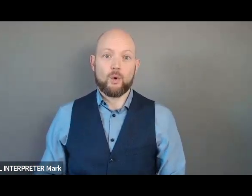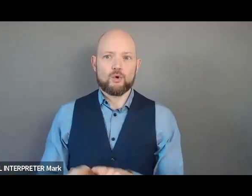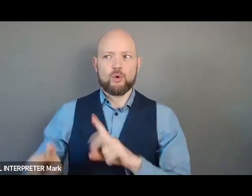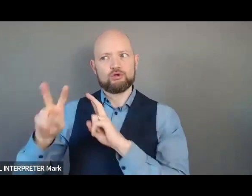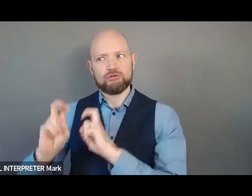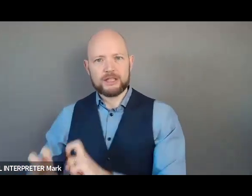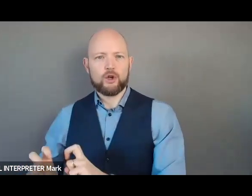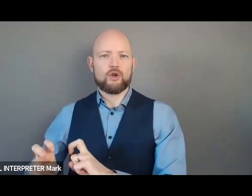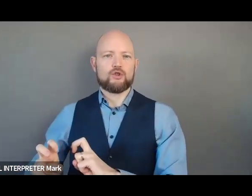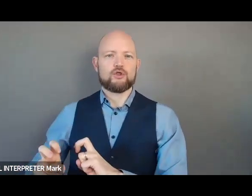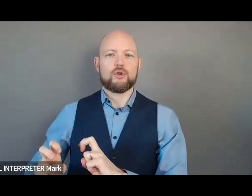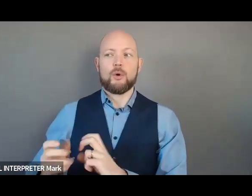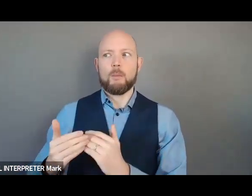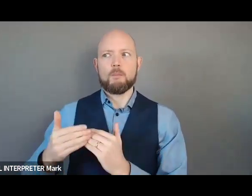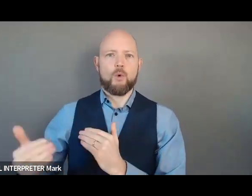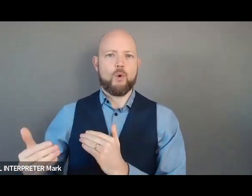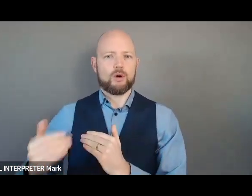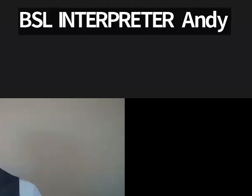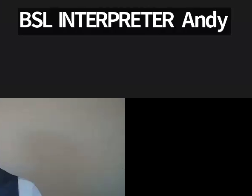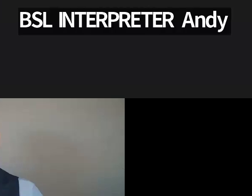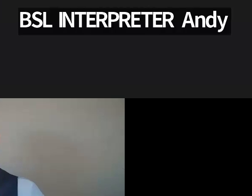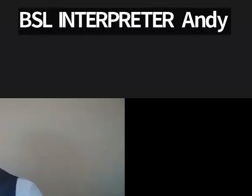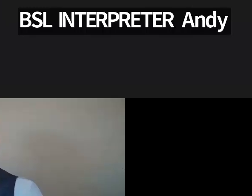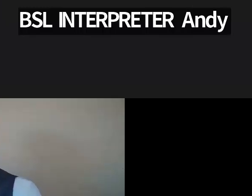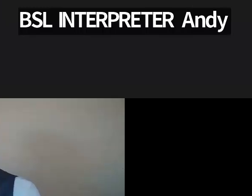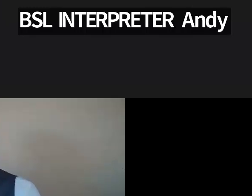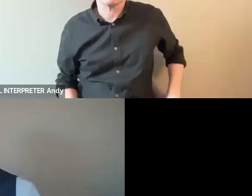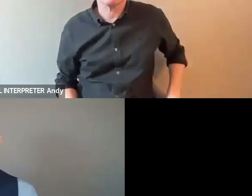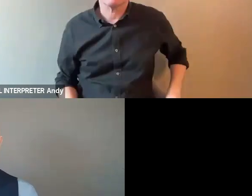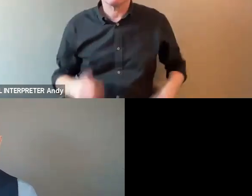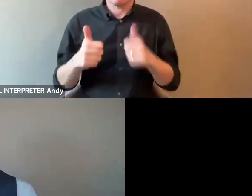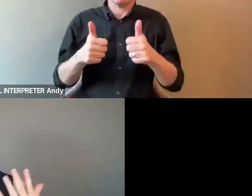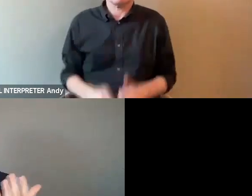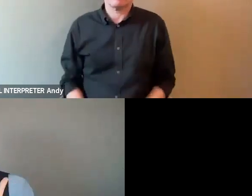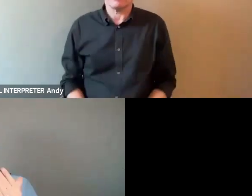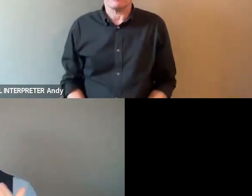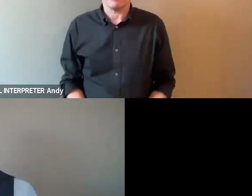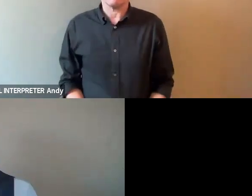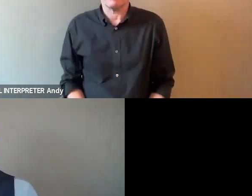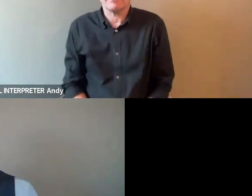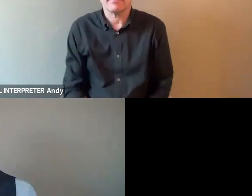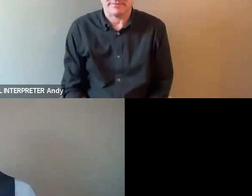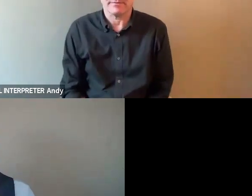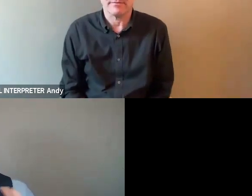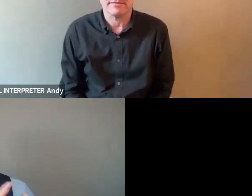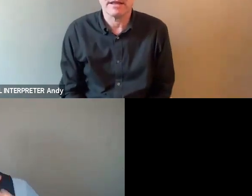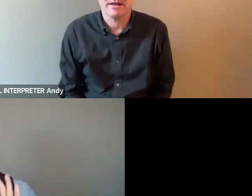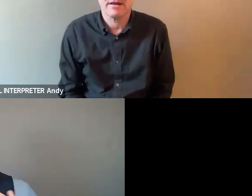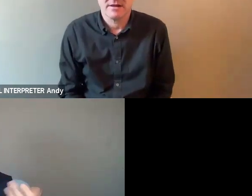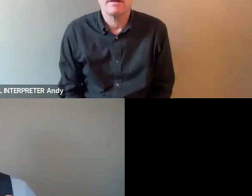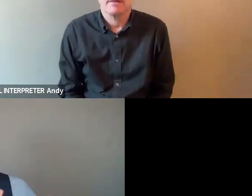populations. So over the past 8 months, we have collaborated with our partners to gather